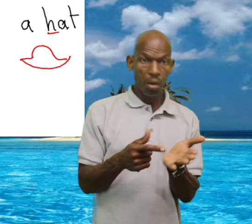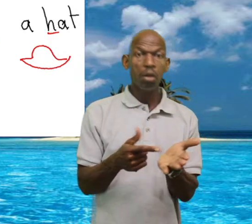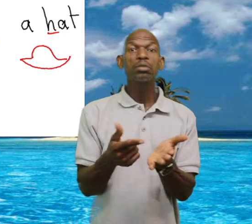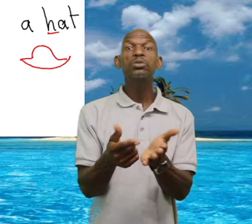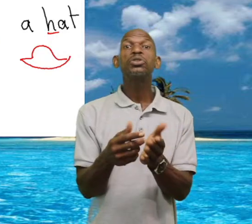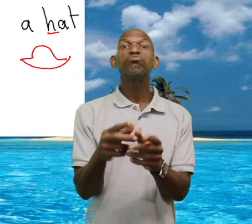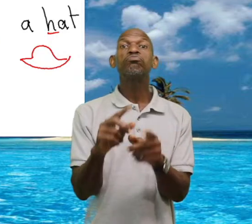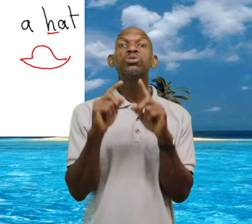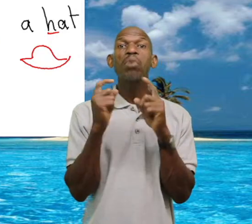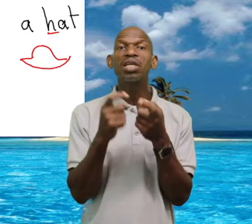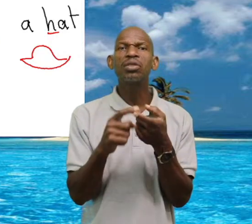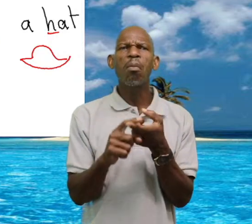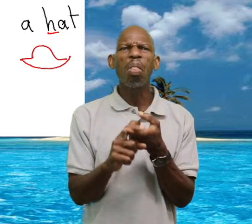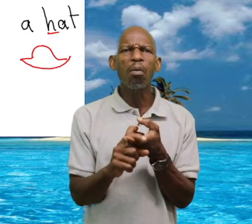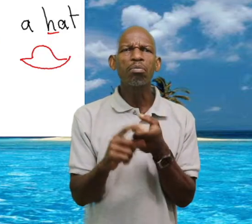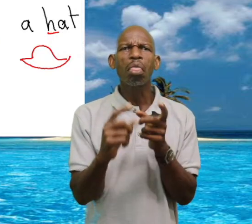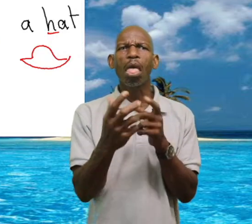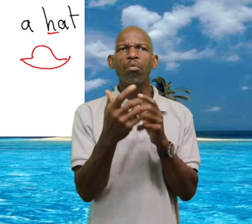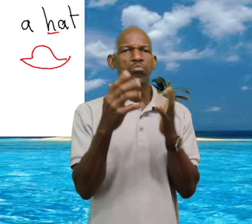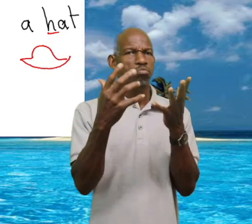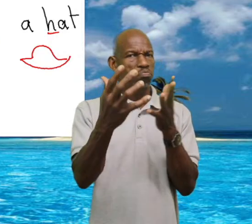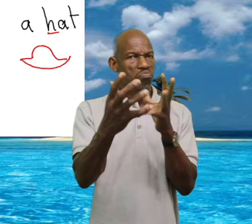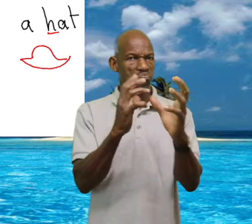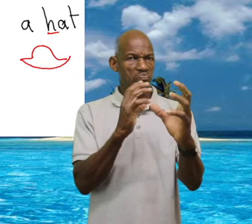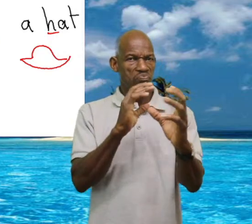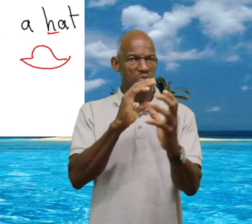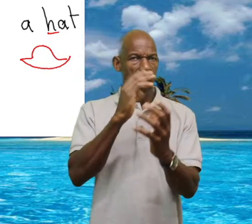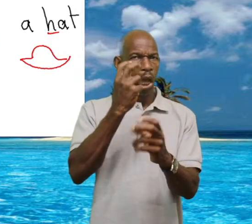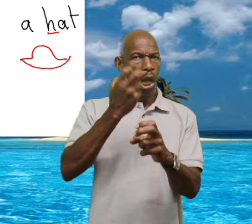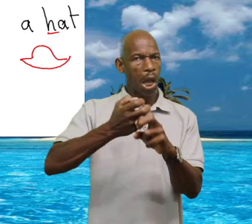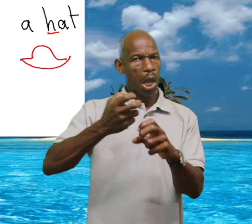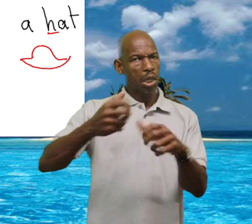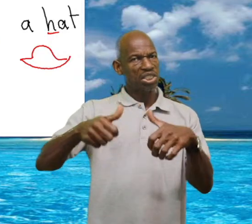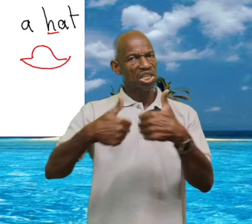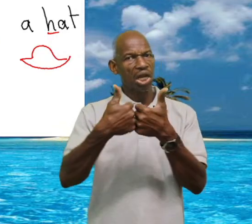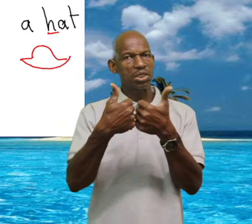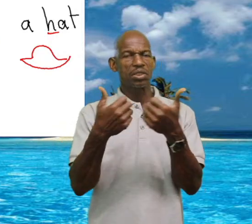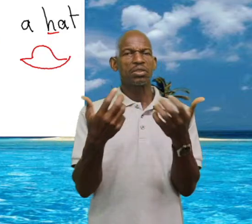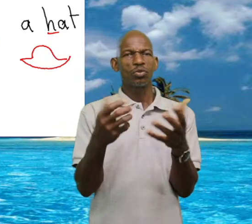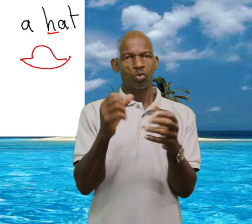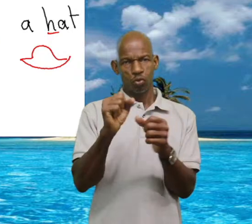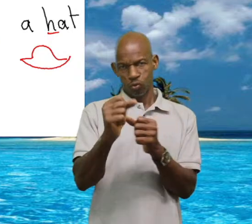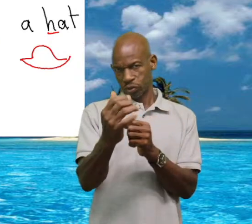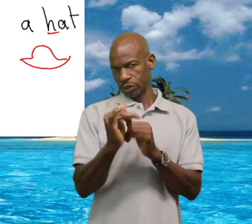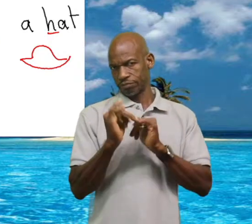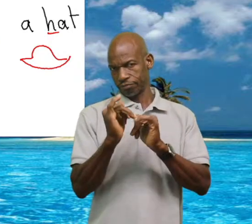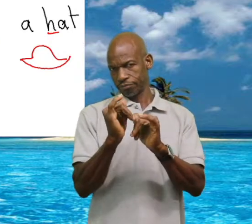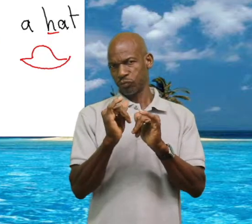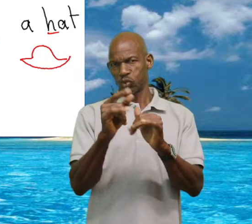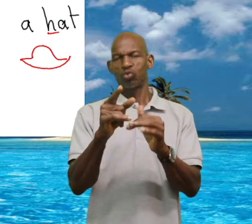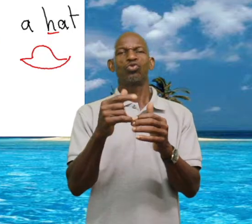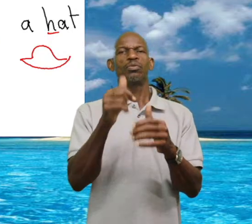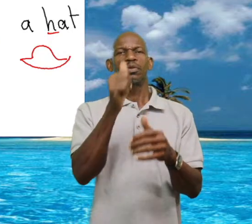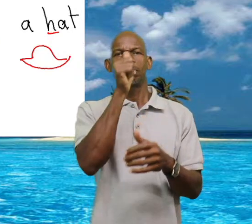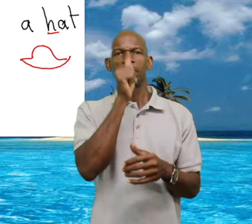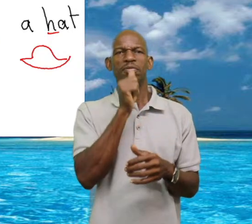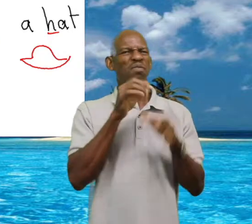because a lot of us will have to learn Spanish. So I just want you to be patient. Don't get frustrated. Don't